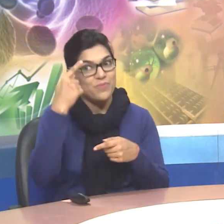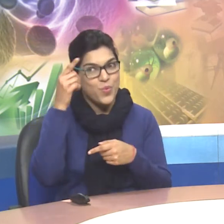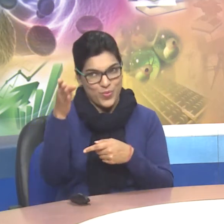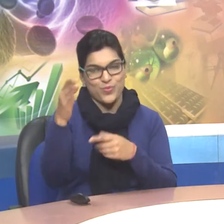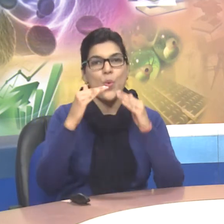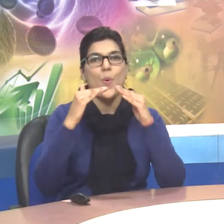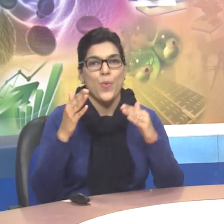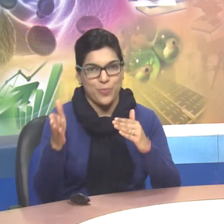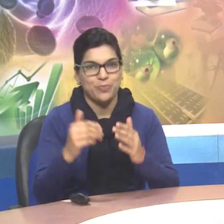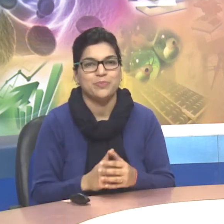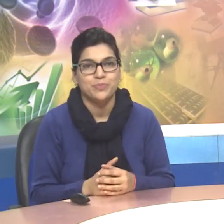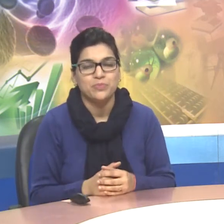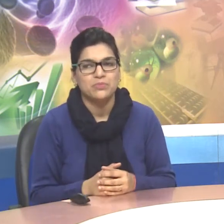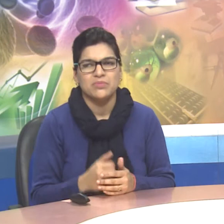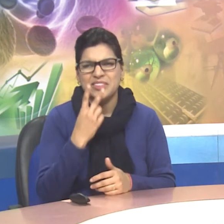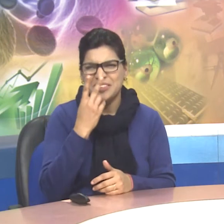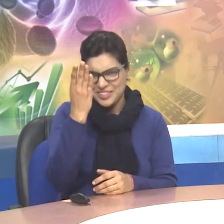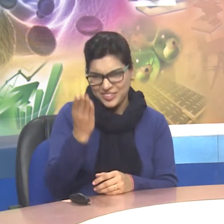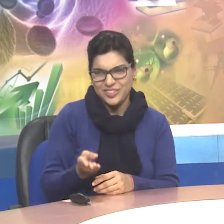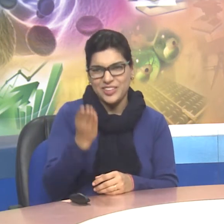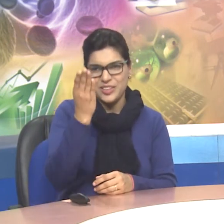it was just yesterday when